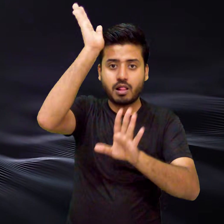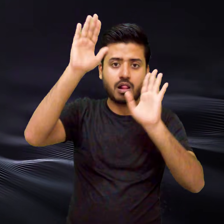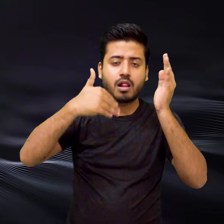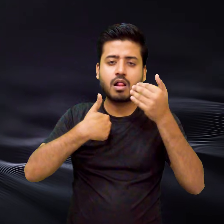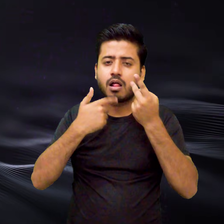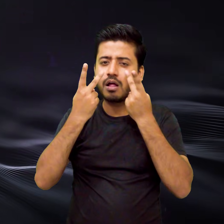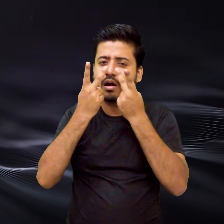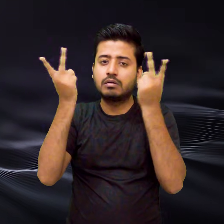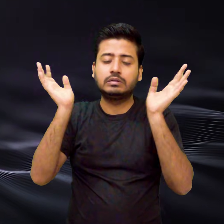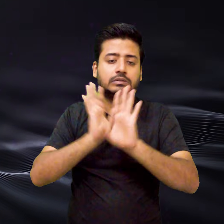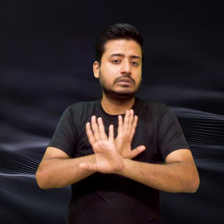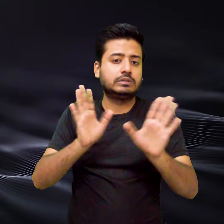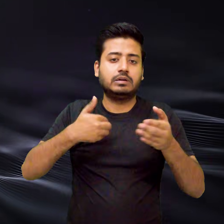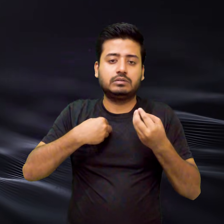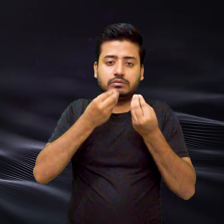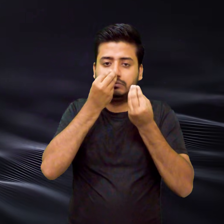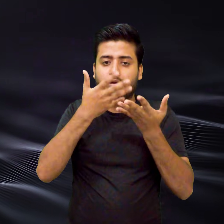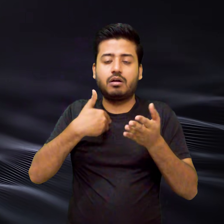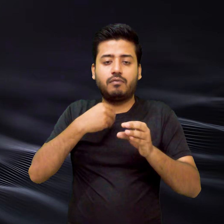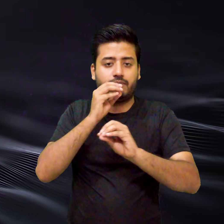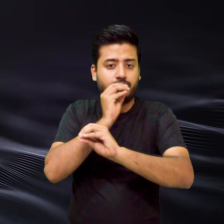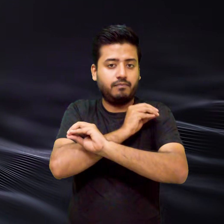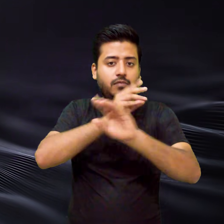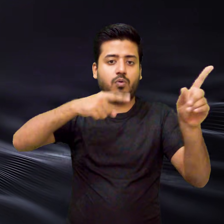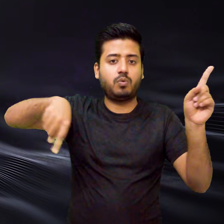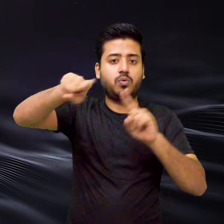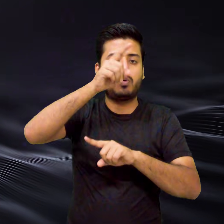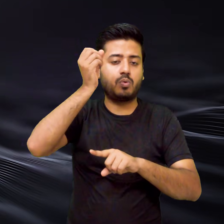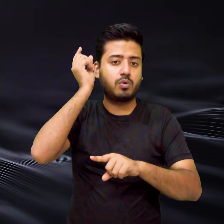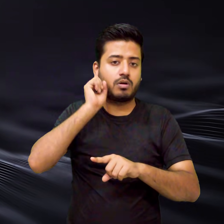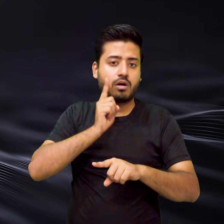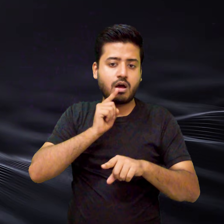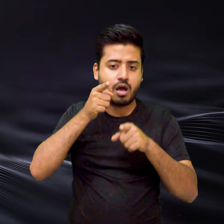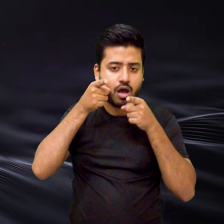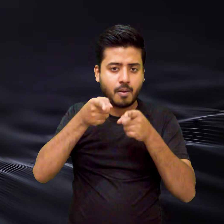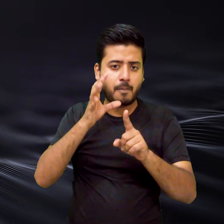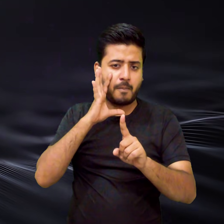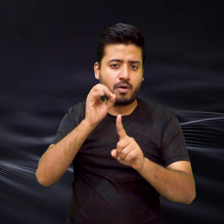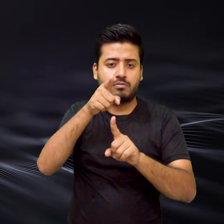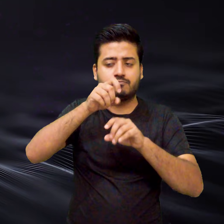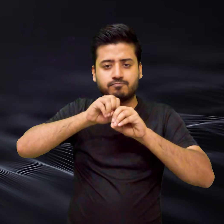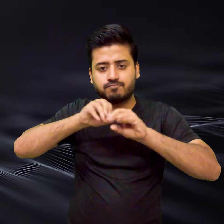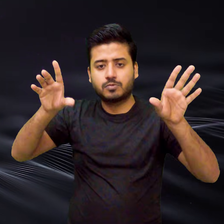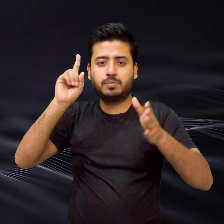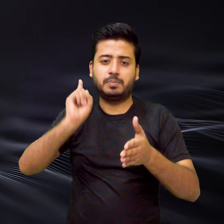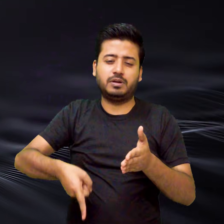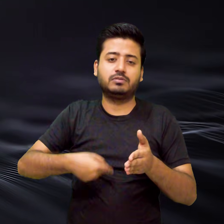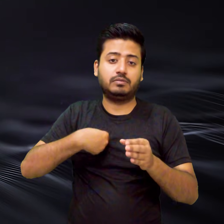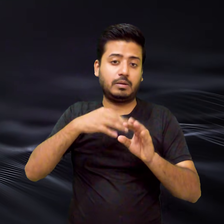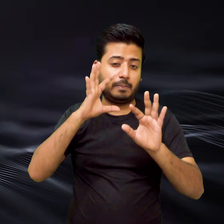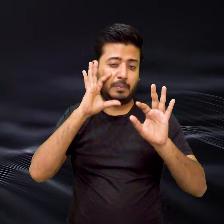seniors to avoid high AQI areas, and information on the benefits of high protein intake and healthy Indian snacks.